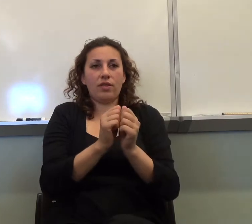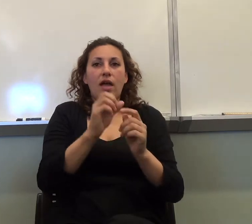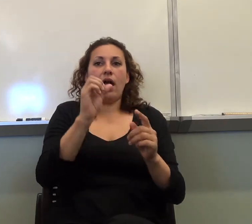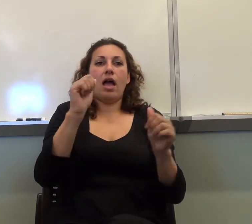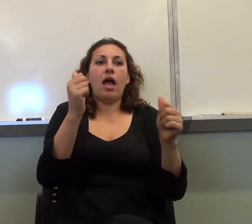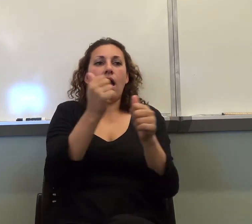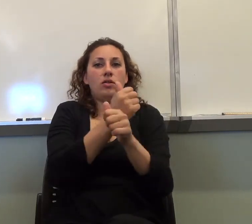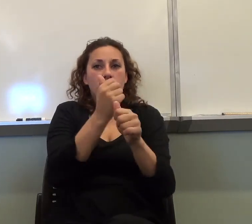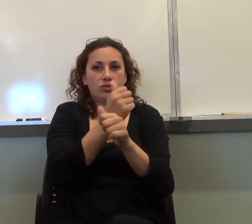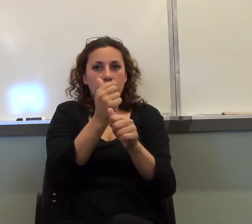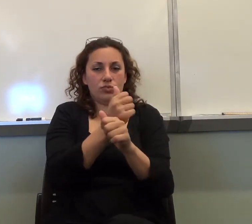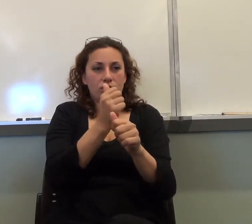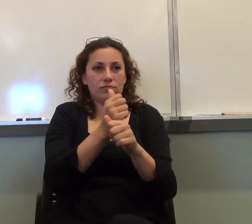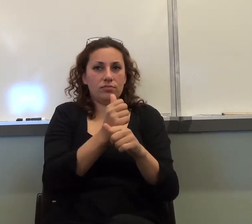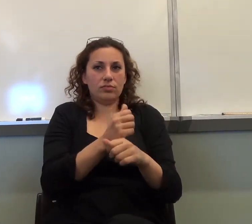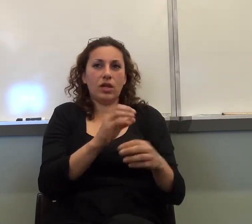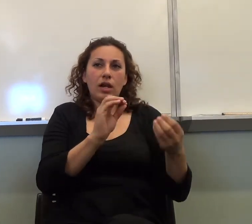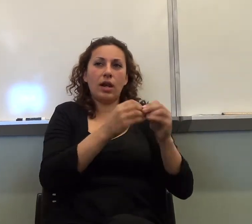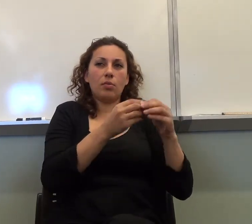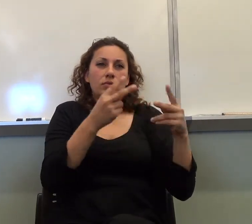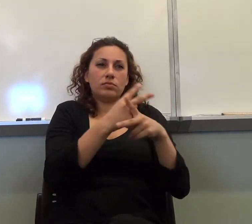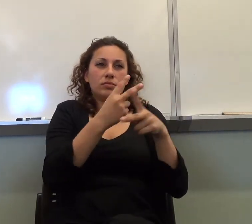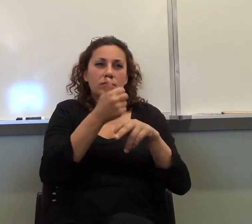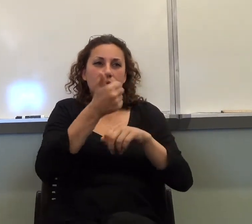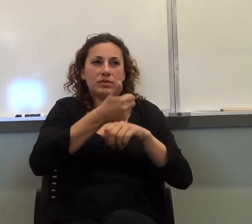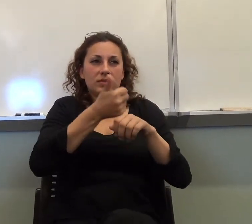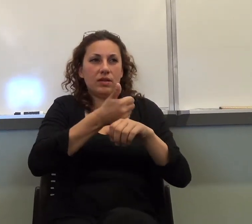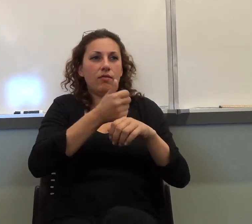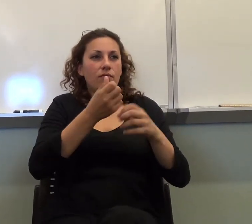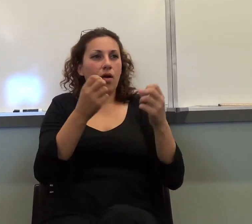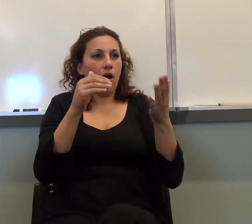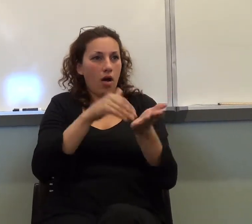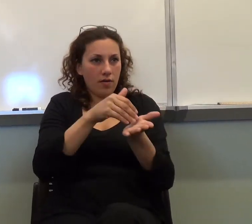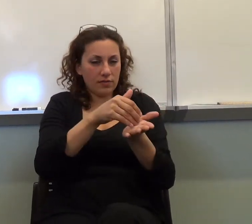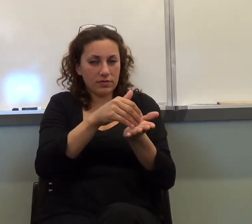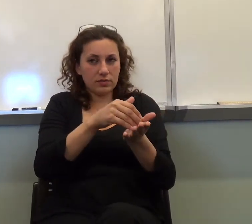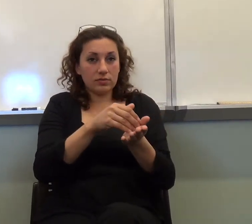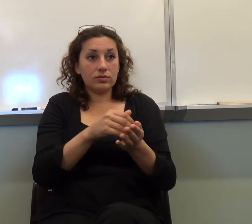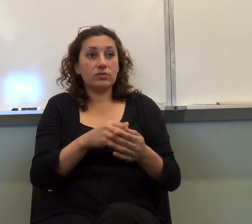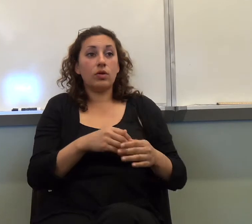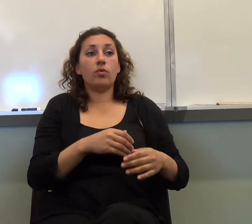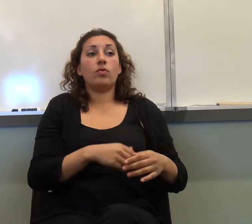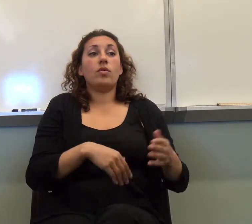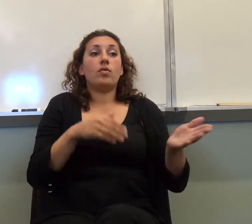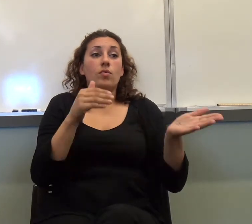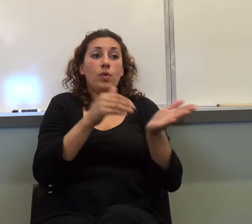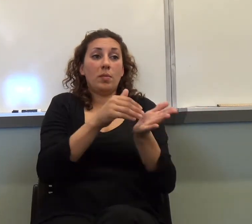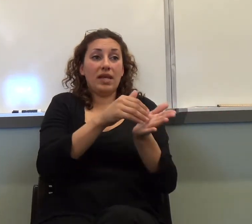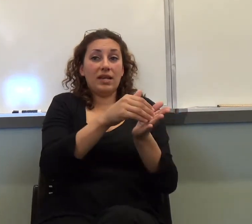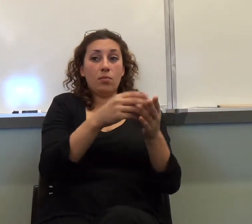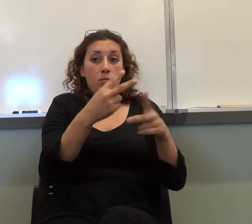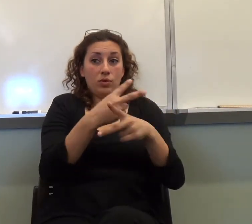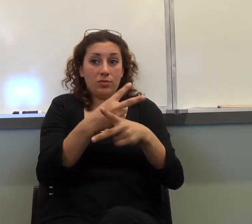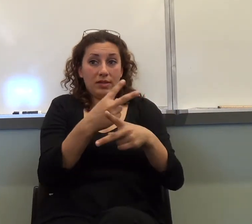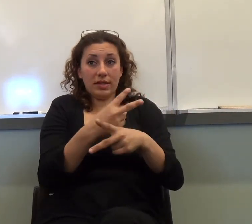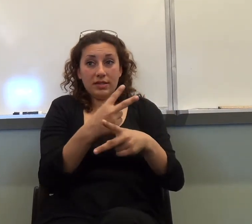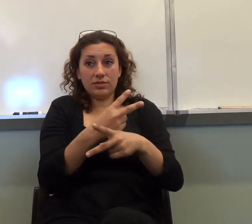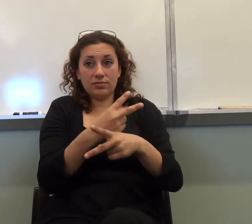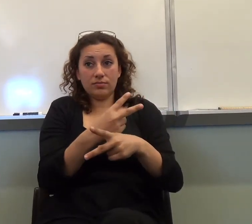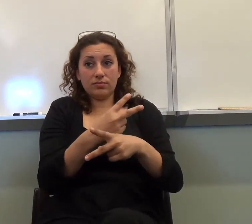a few times. Repeated multiplication. Now, repeated multiplication is, the abbreviation for